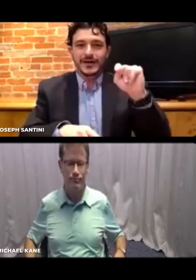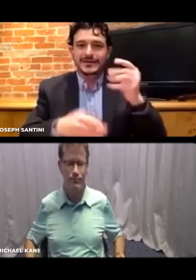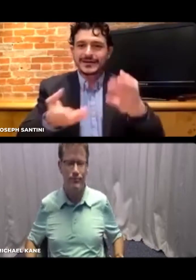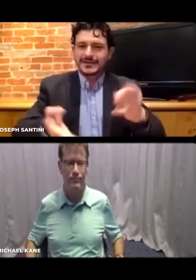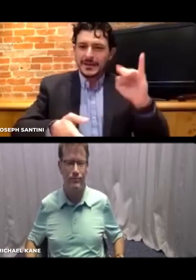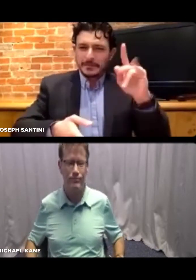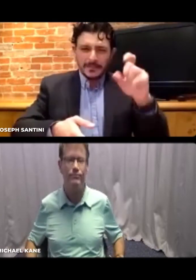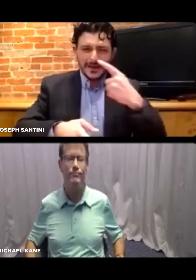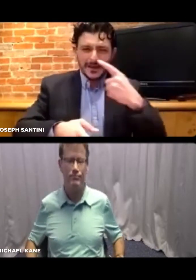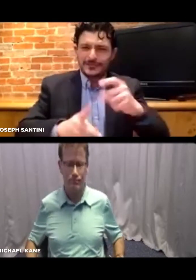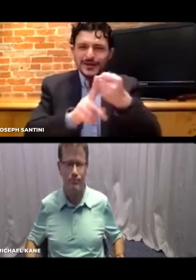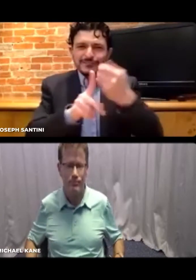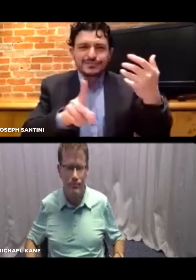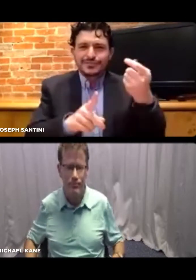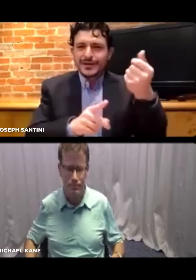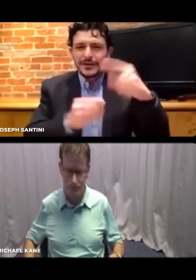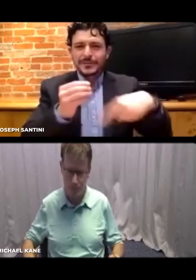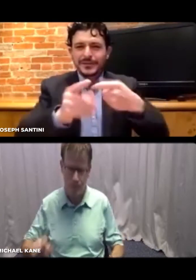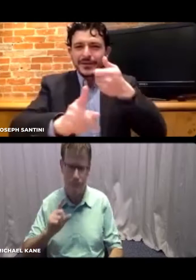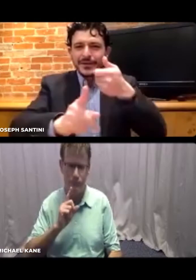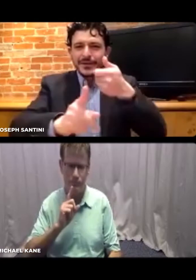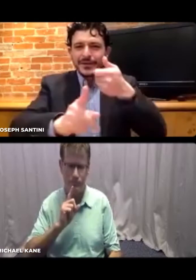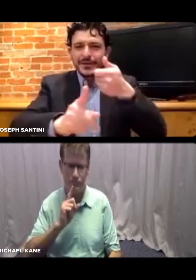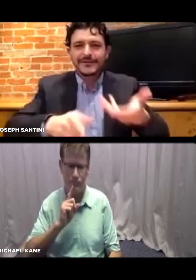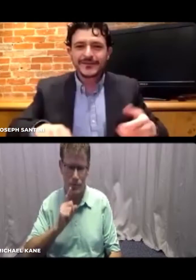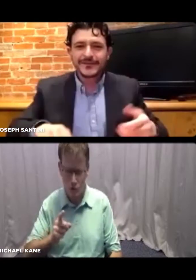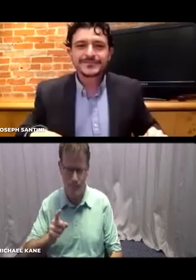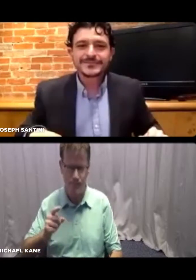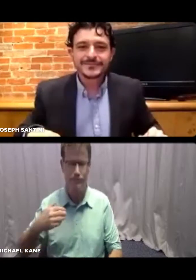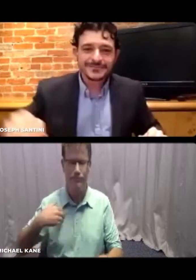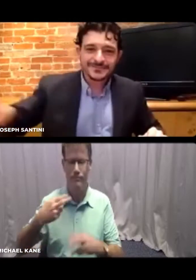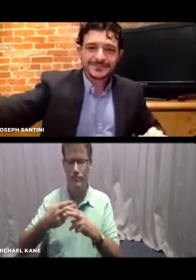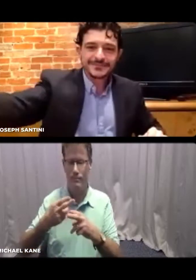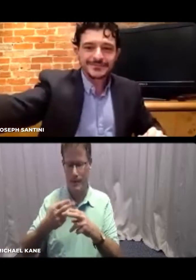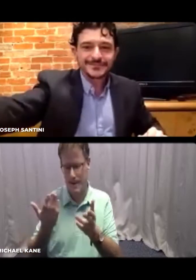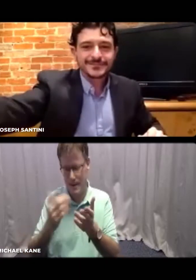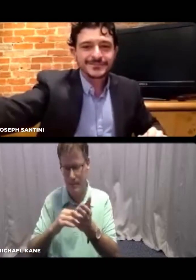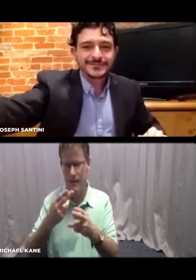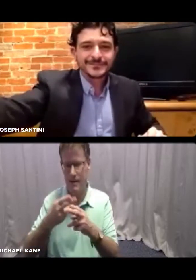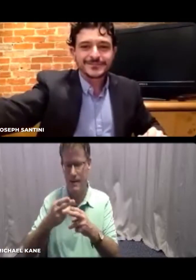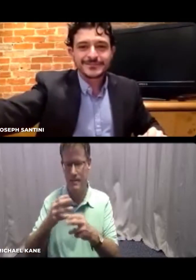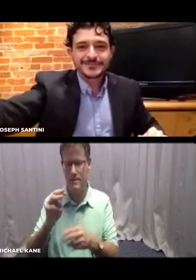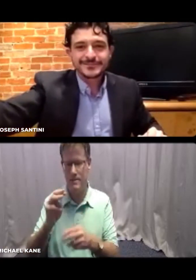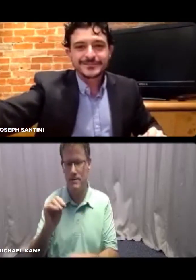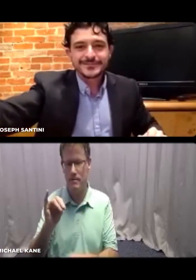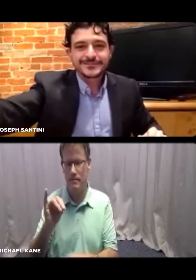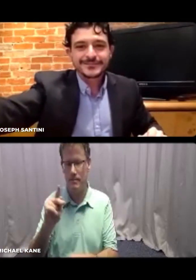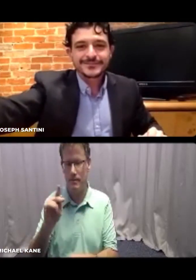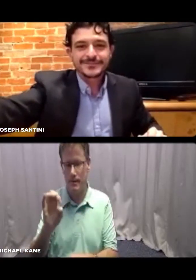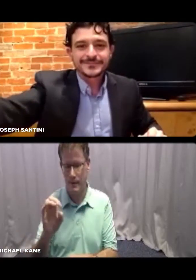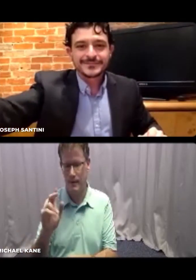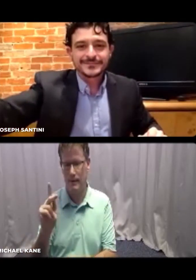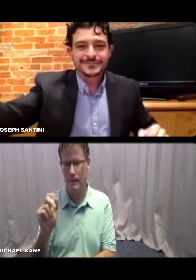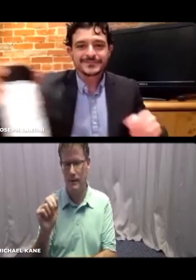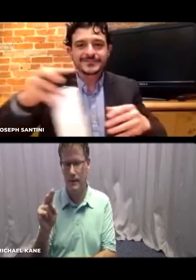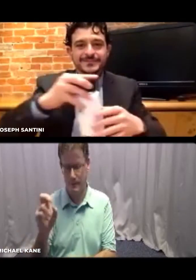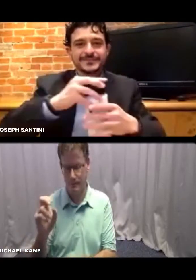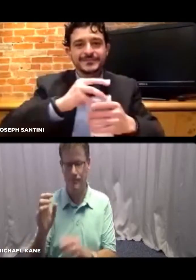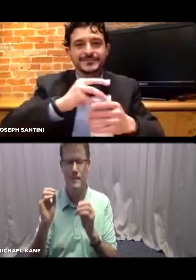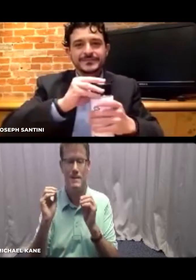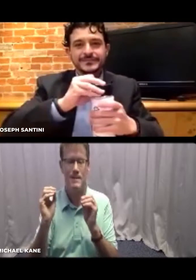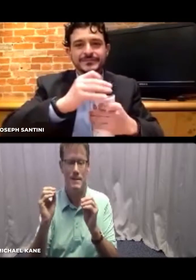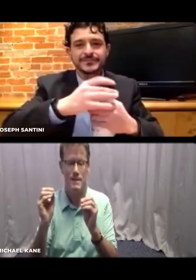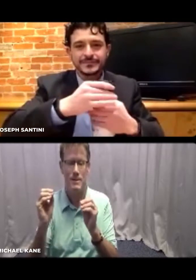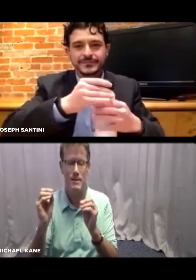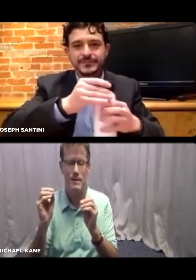do you mind just talking about yourself a bit? Sure thing. My name is Mike Kane, and I'm an instructor